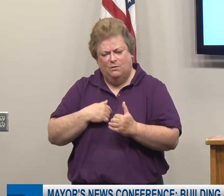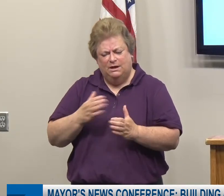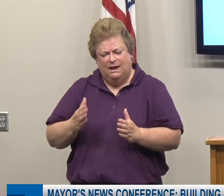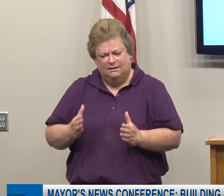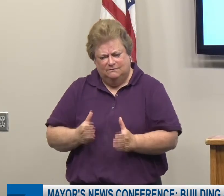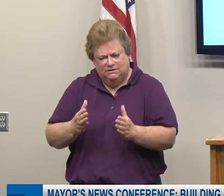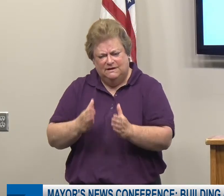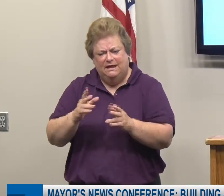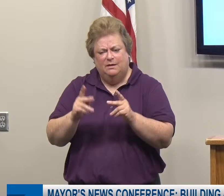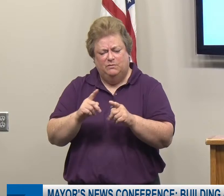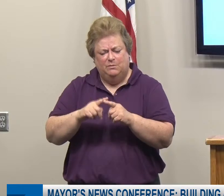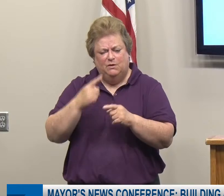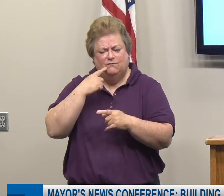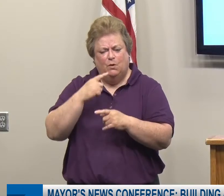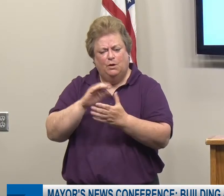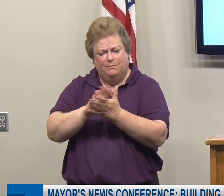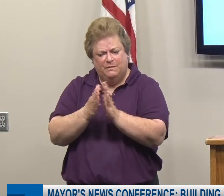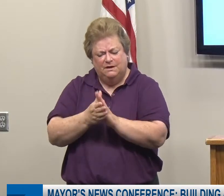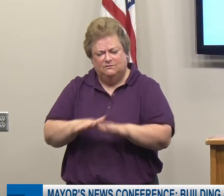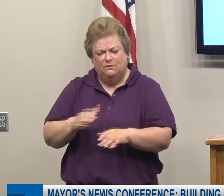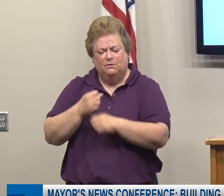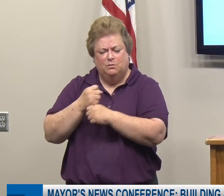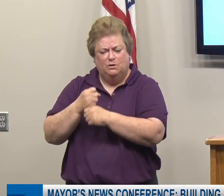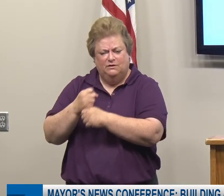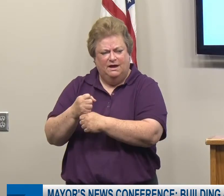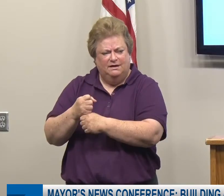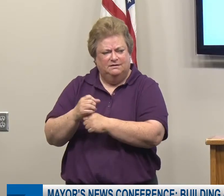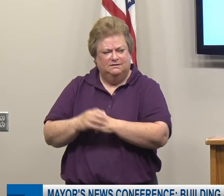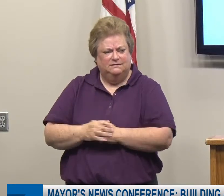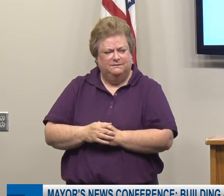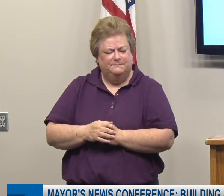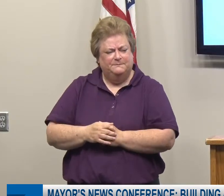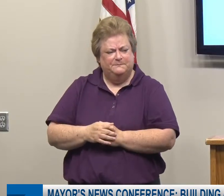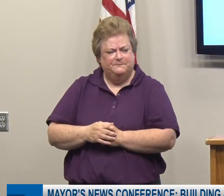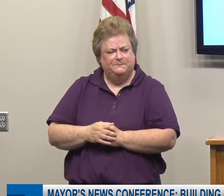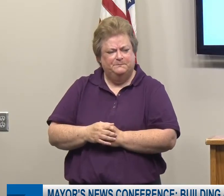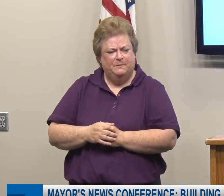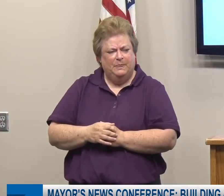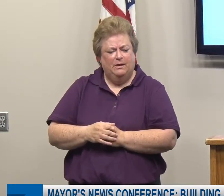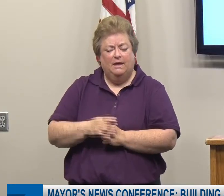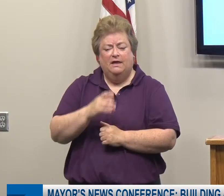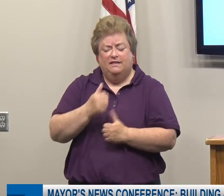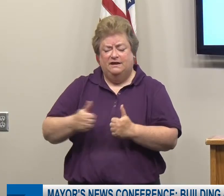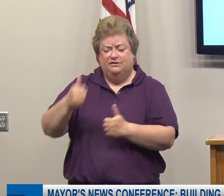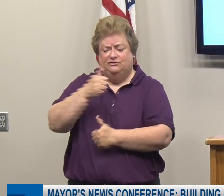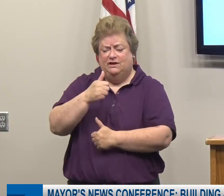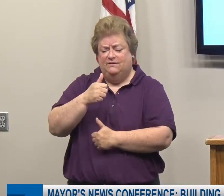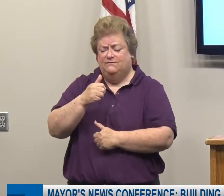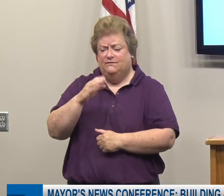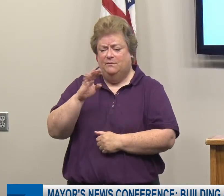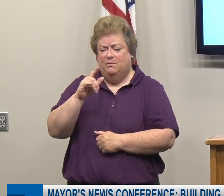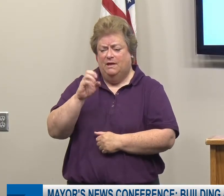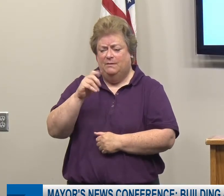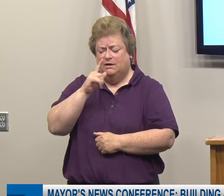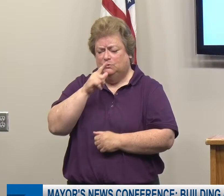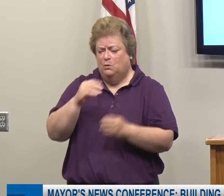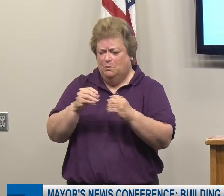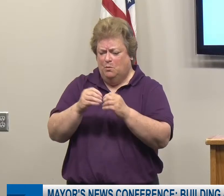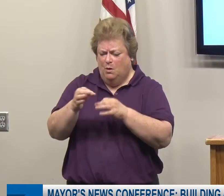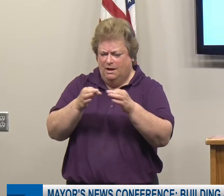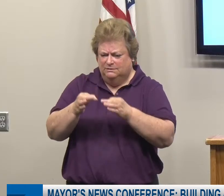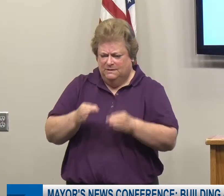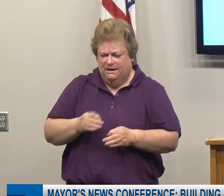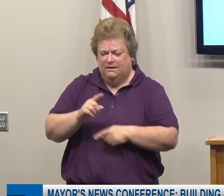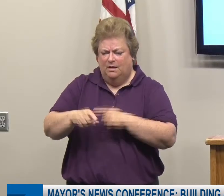based on these recent experiences of large-scale demonstrations and riots. Chief Blymeister will provide more explanation about